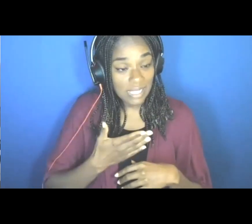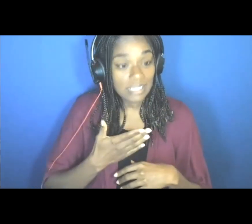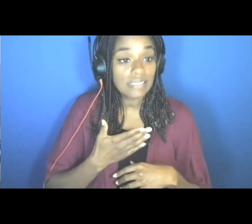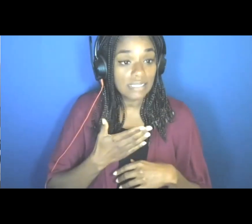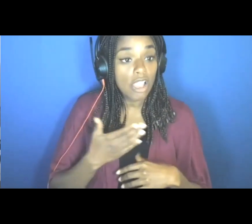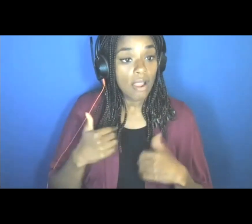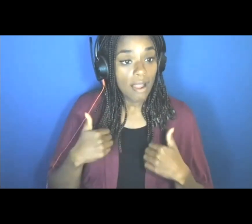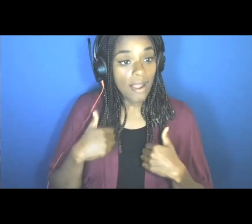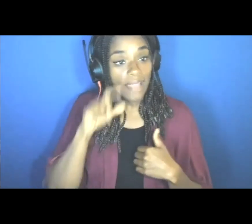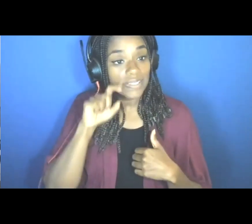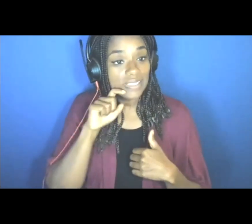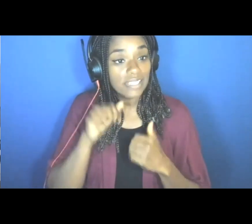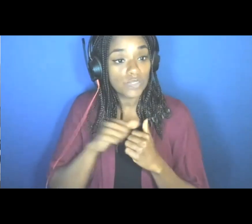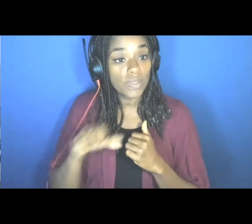men.